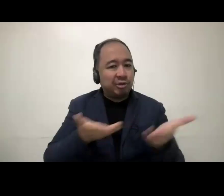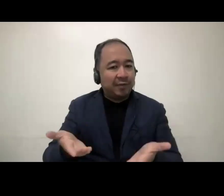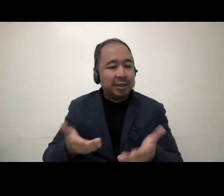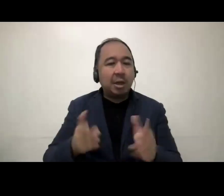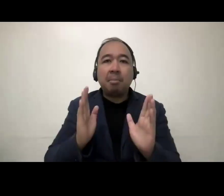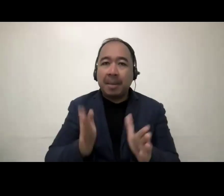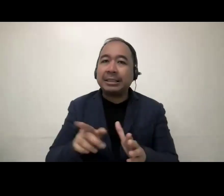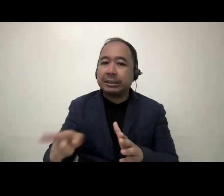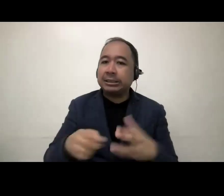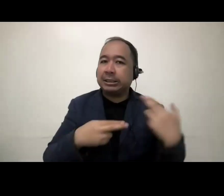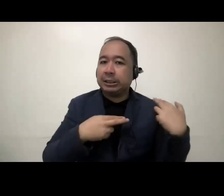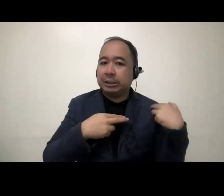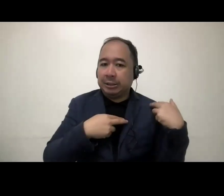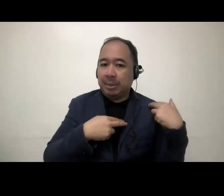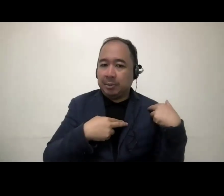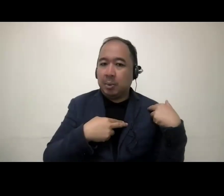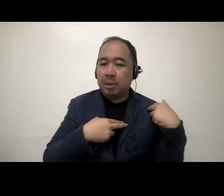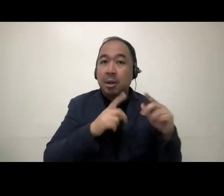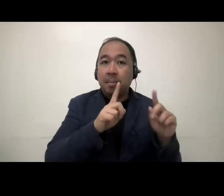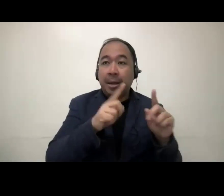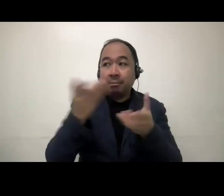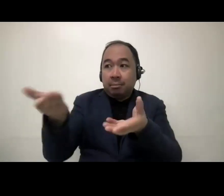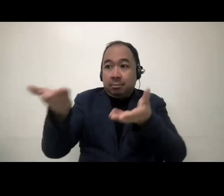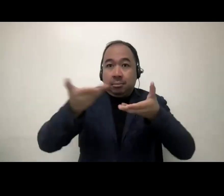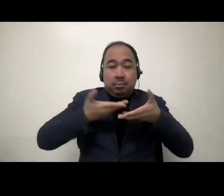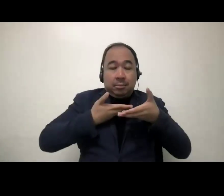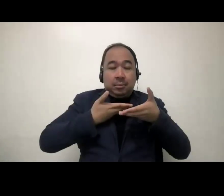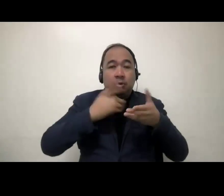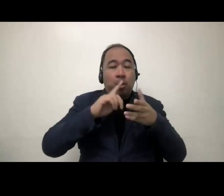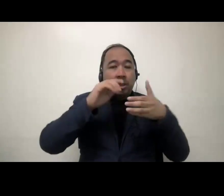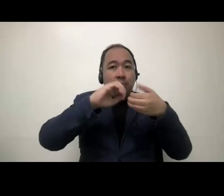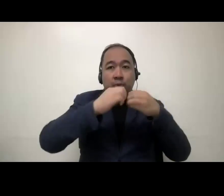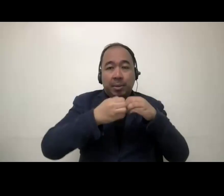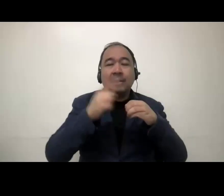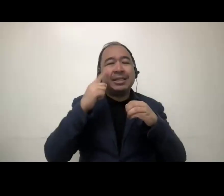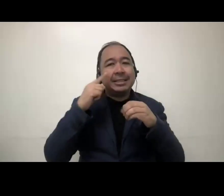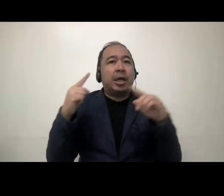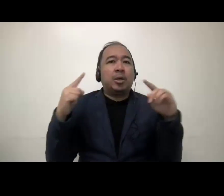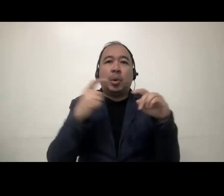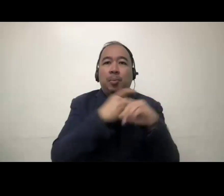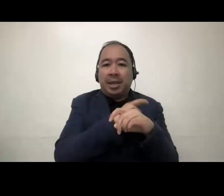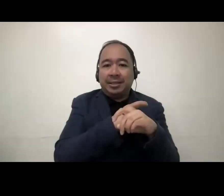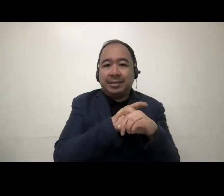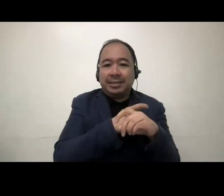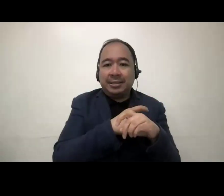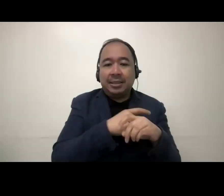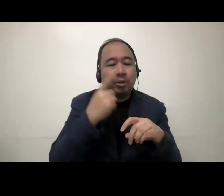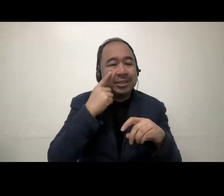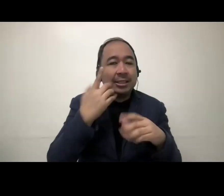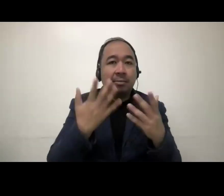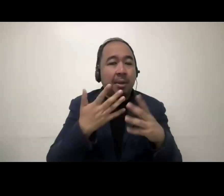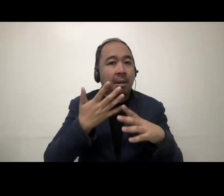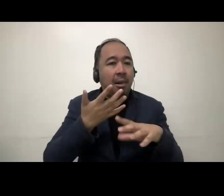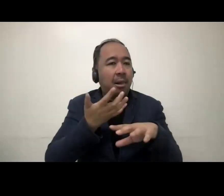are the complex cases that are very difficult, where there's a trust deficit, where there's allegations